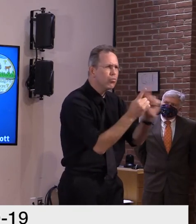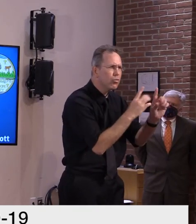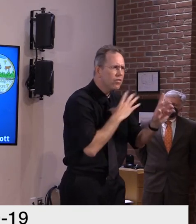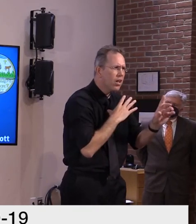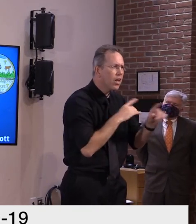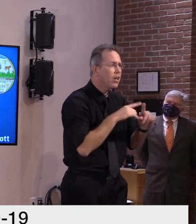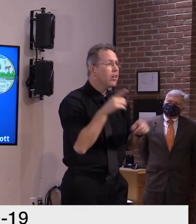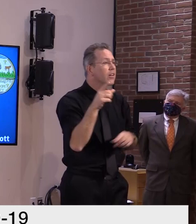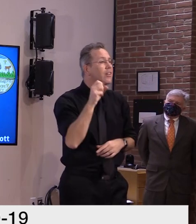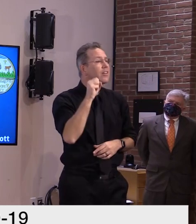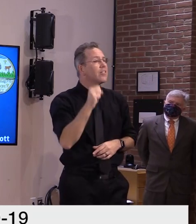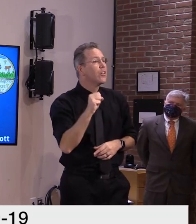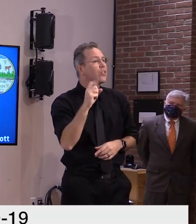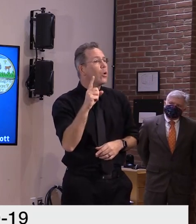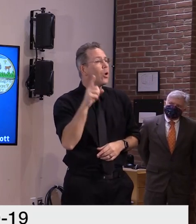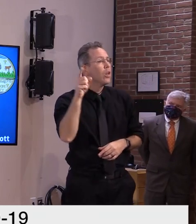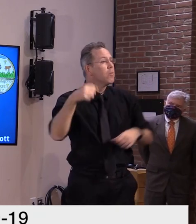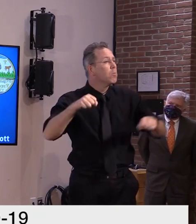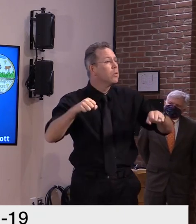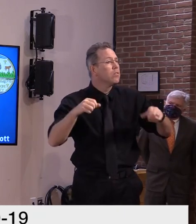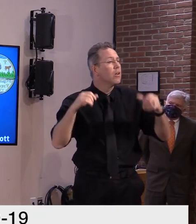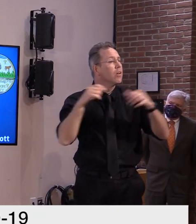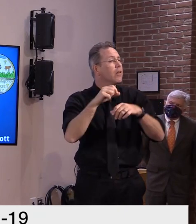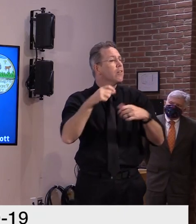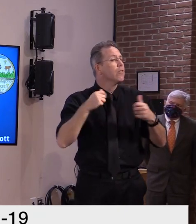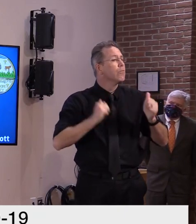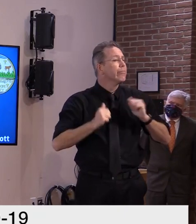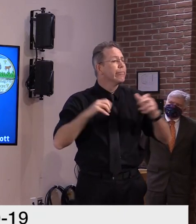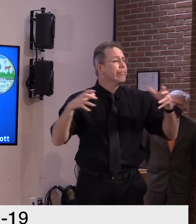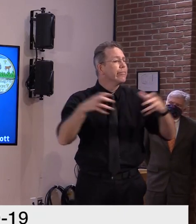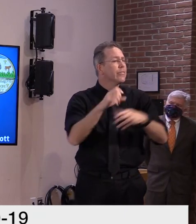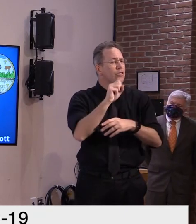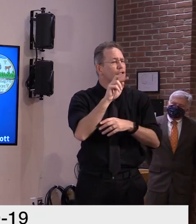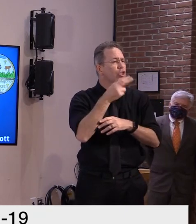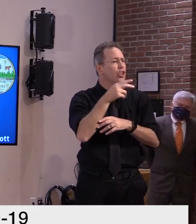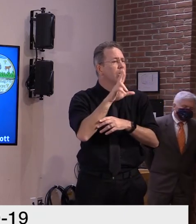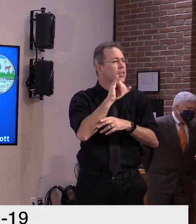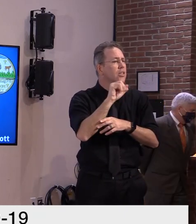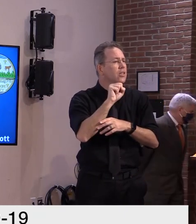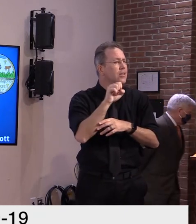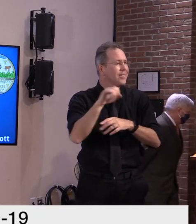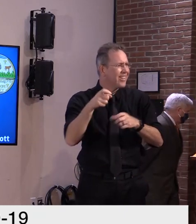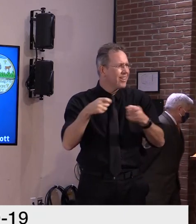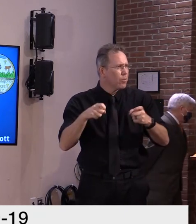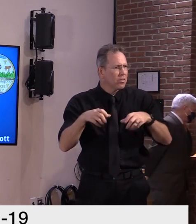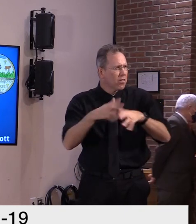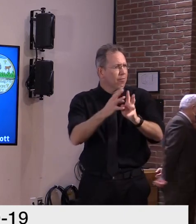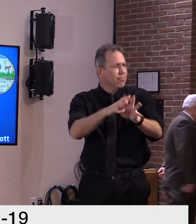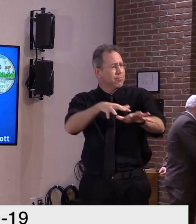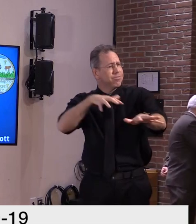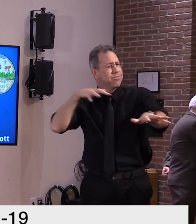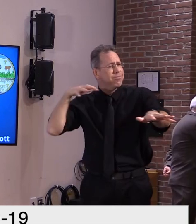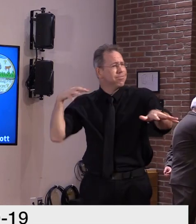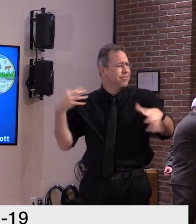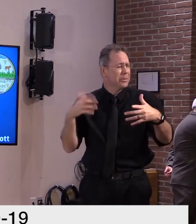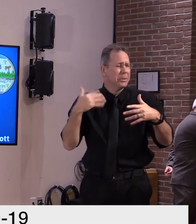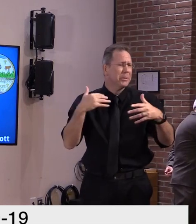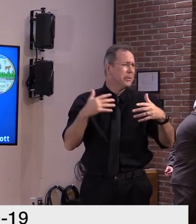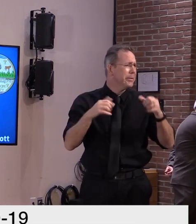motorcycle event, where it's been now well proven that through God knows how many